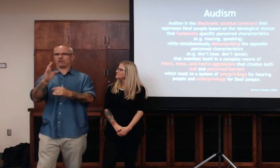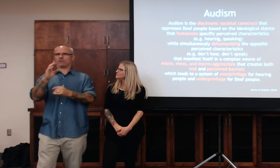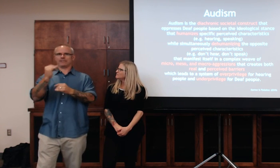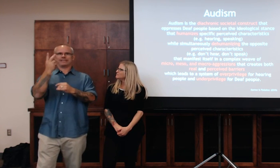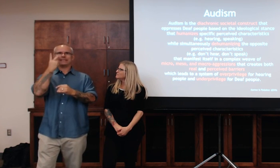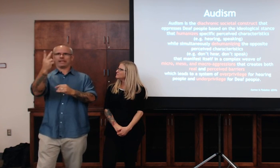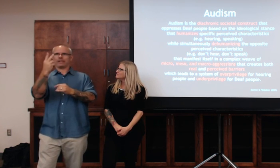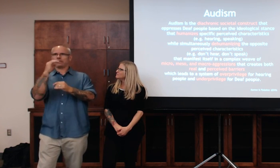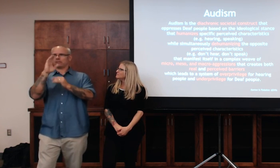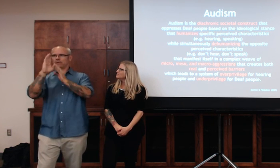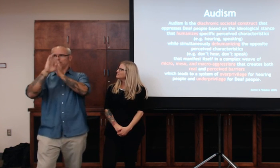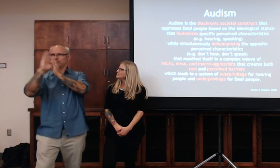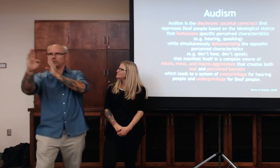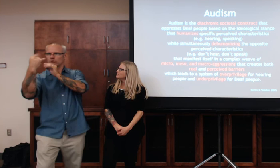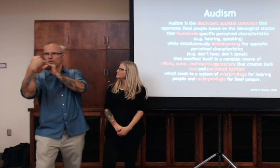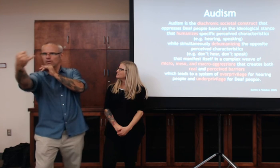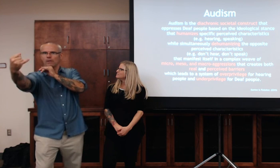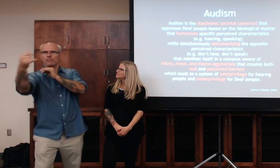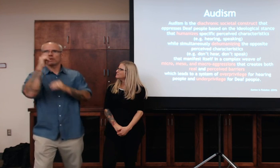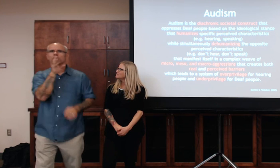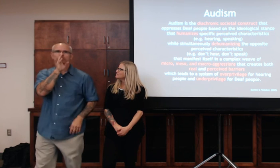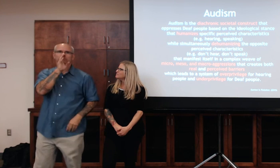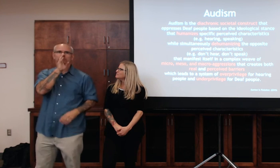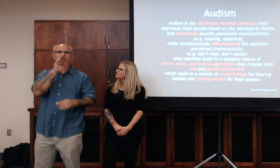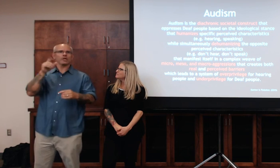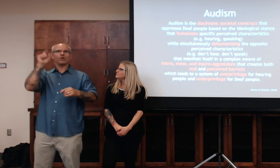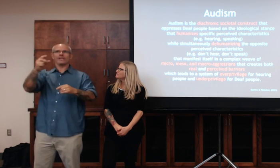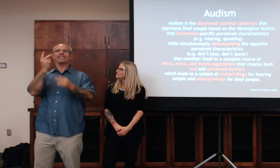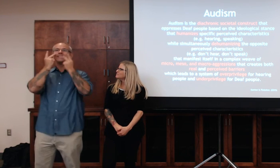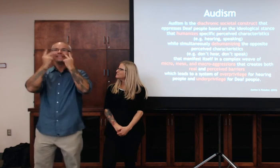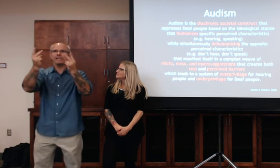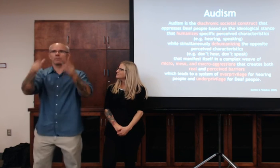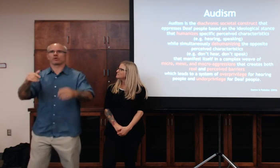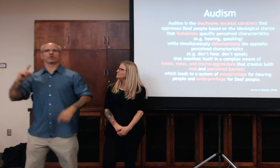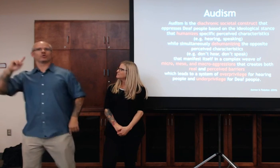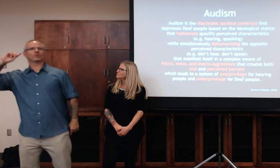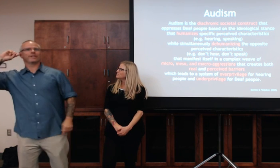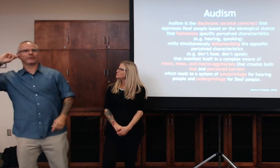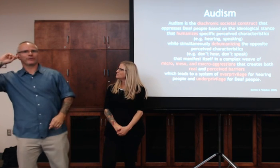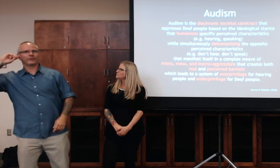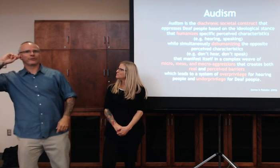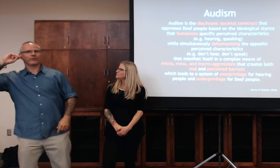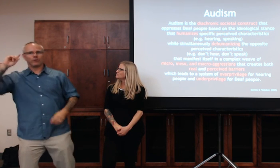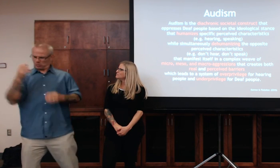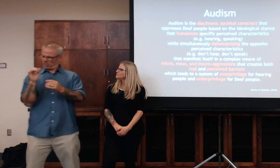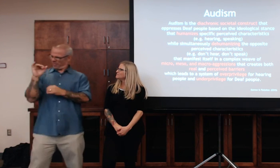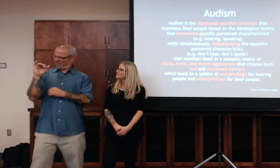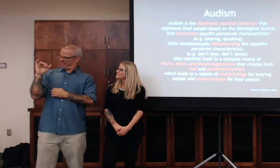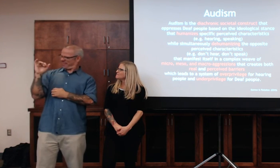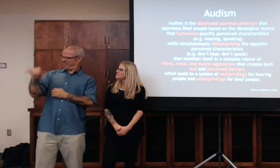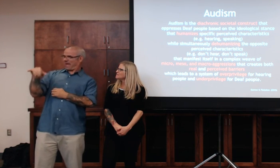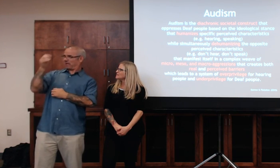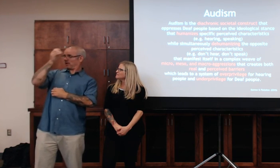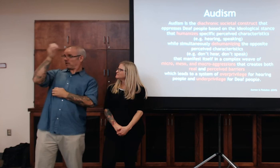So right now we're having that one-to-one. And in order to know what the audience is saying, you have to be able to